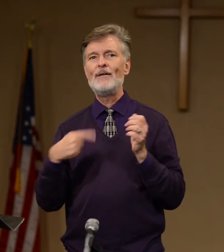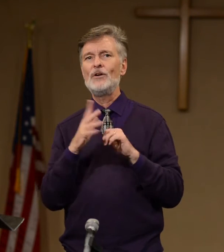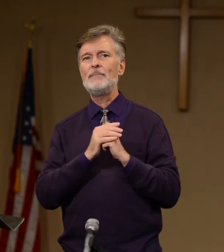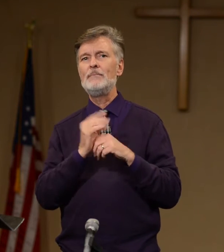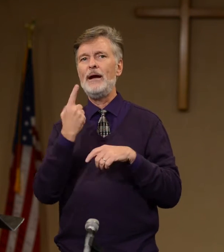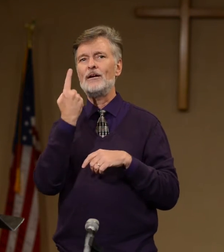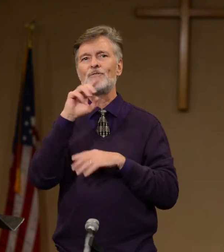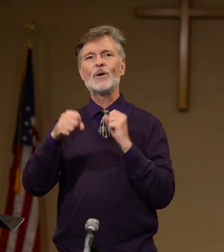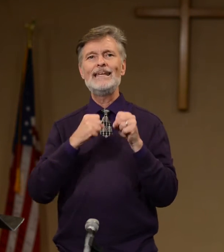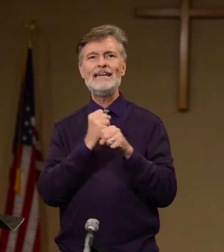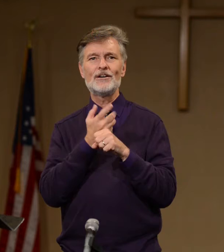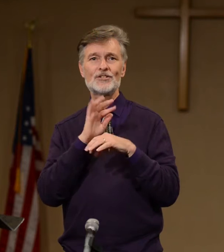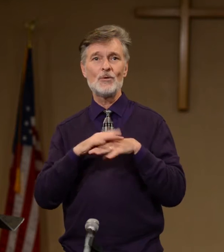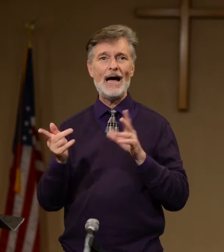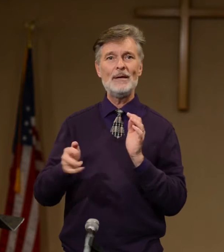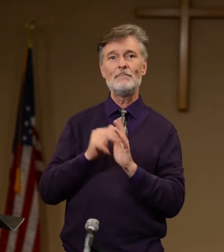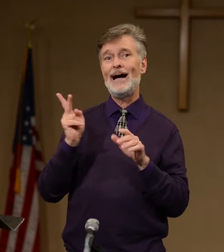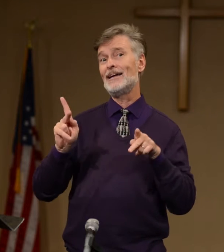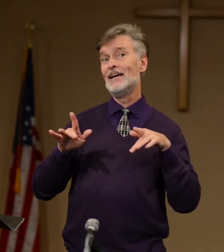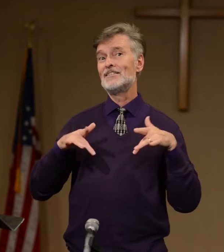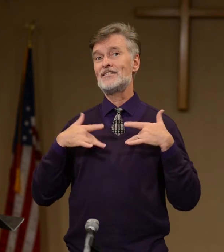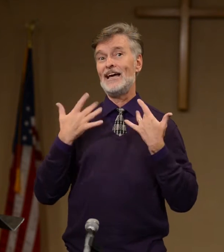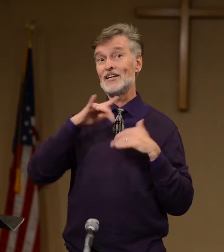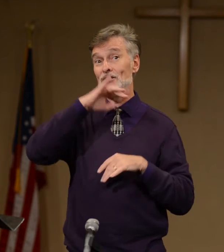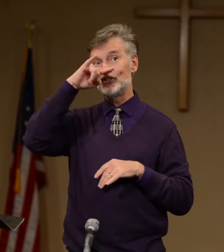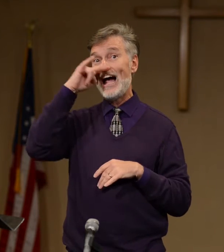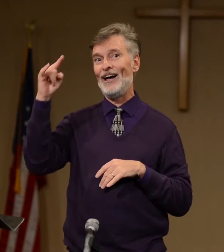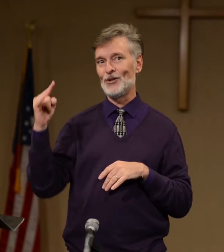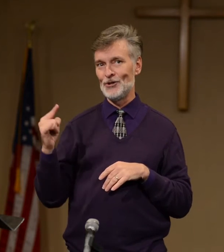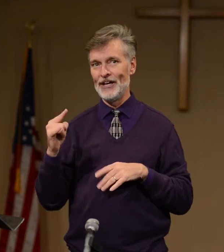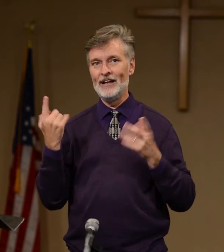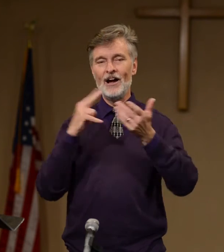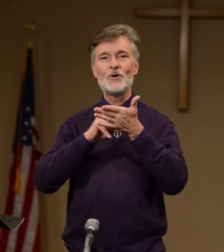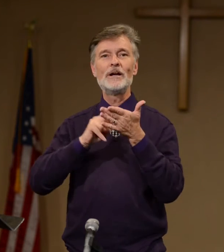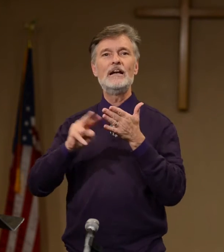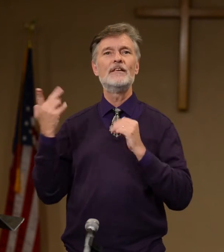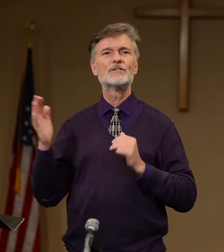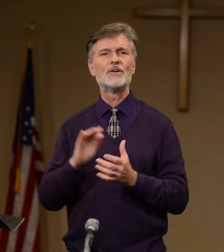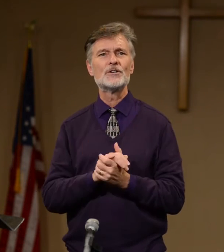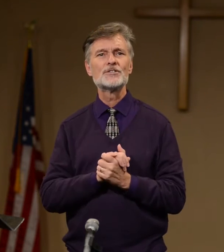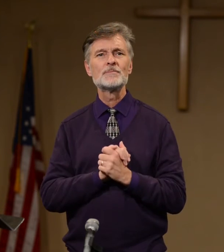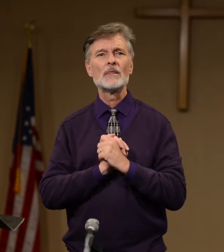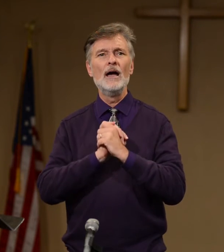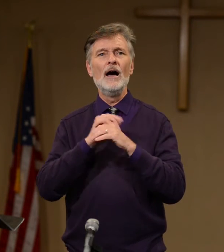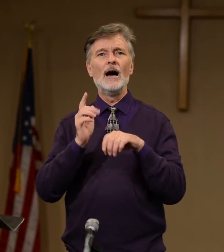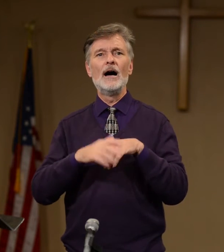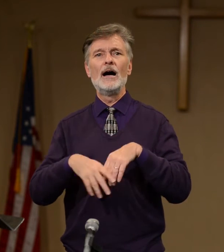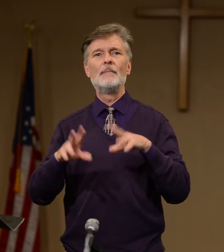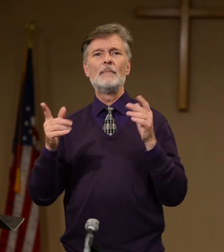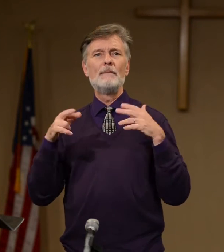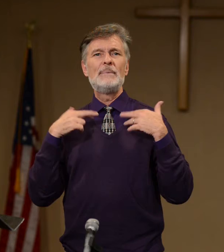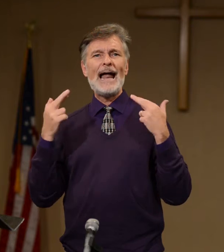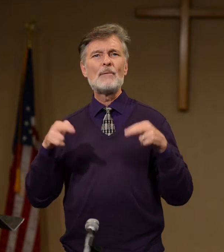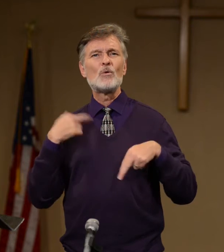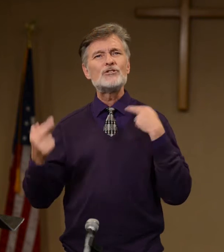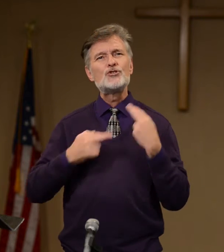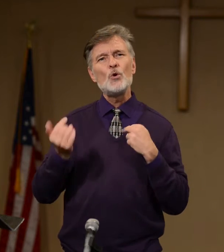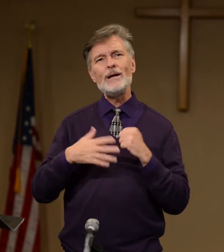only been married for a year, so I'm in my second childhood, according to this verse. But I'm